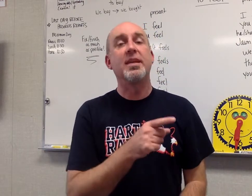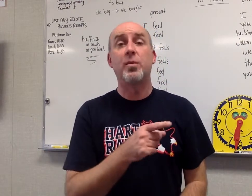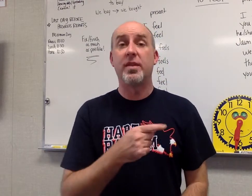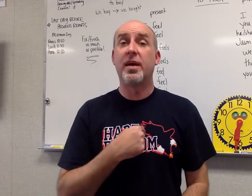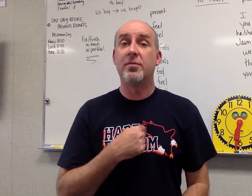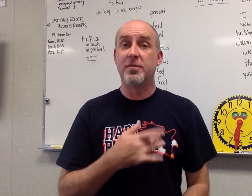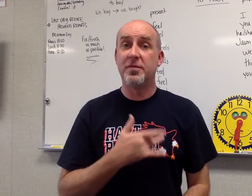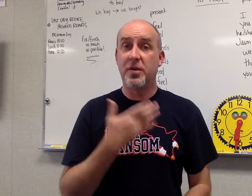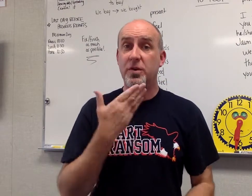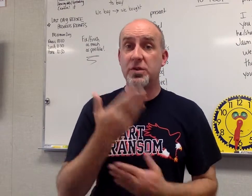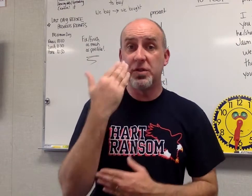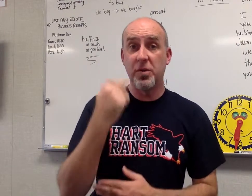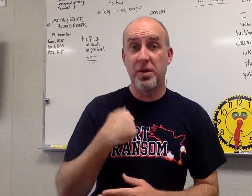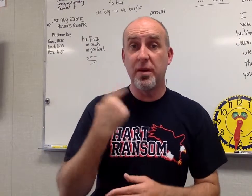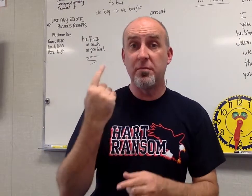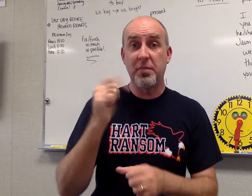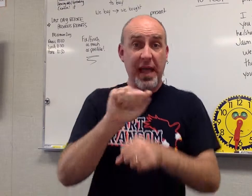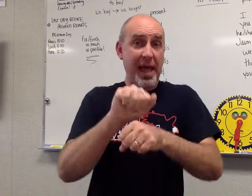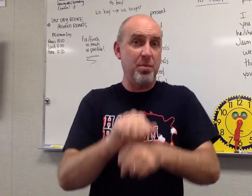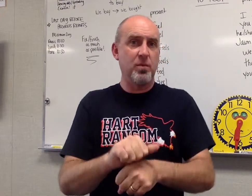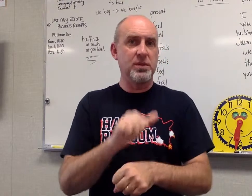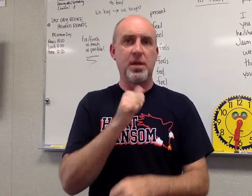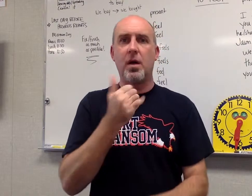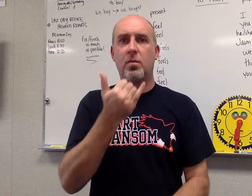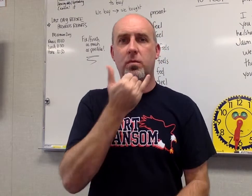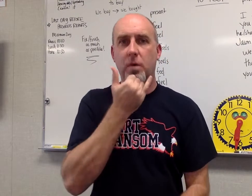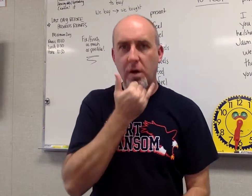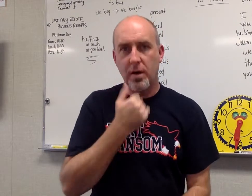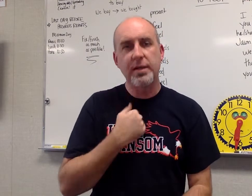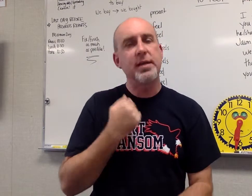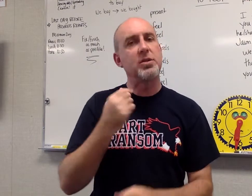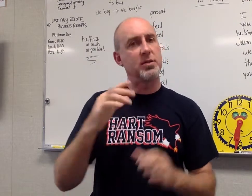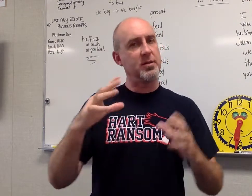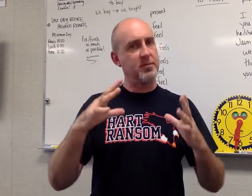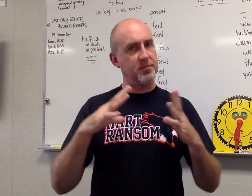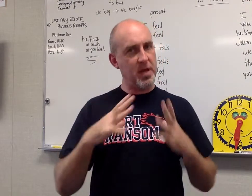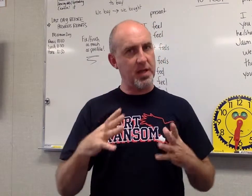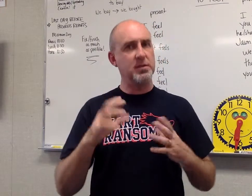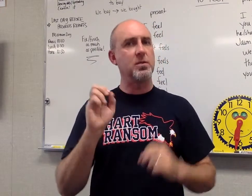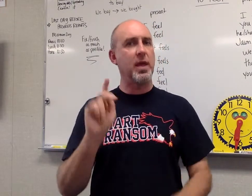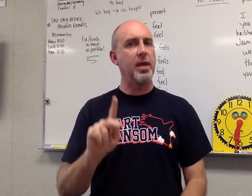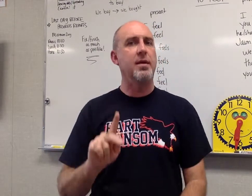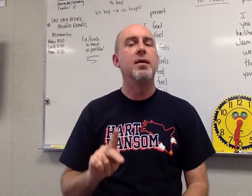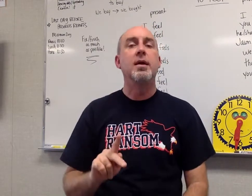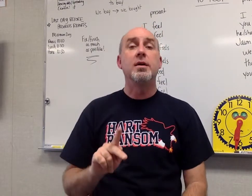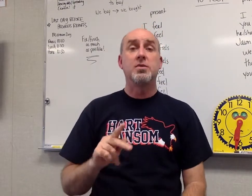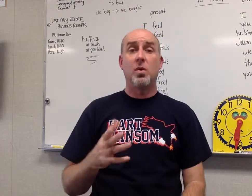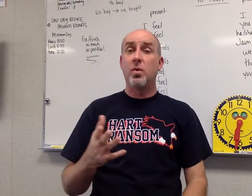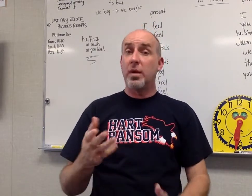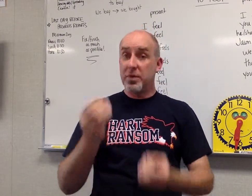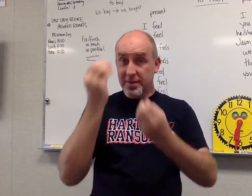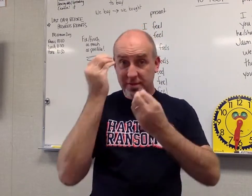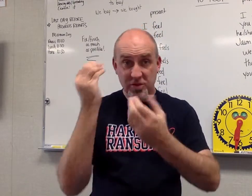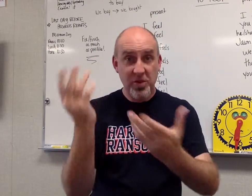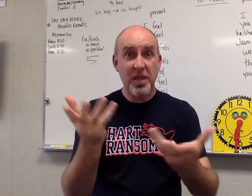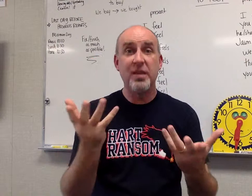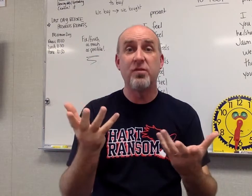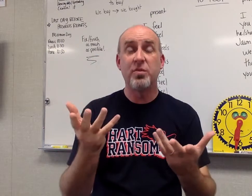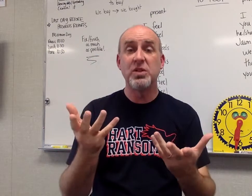Anyway, it felt good to know that my habit was not wrong. It's actually fine. It's okay. So I'm going to share that information